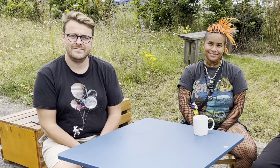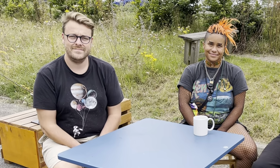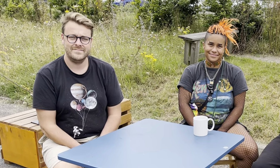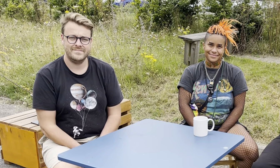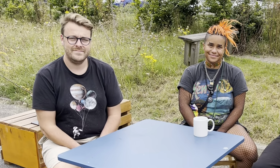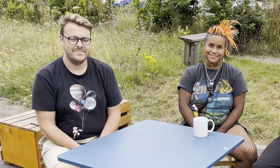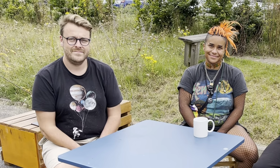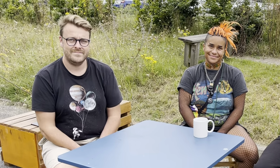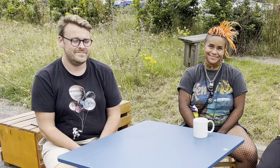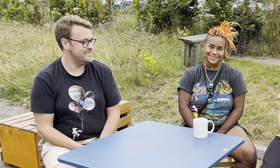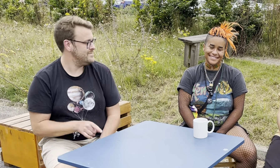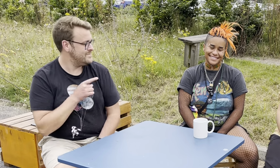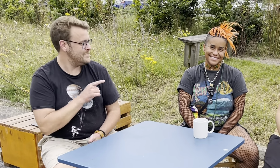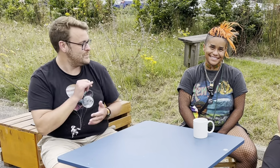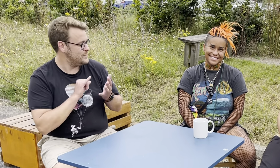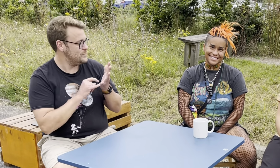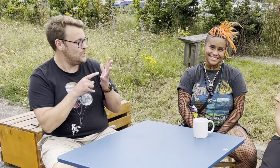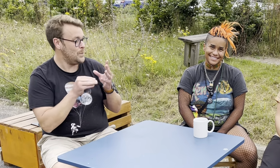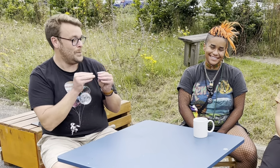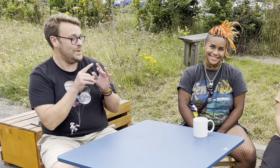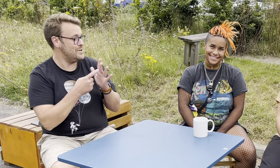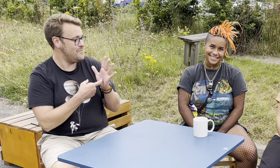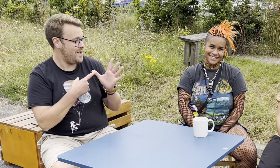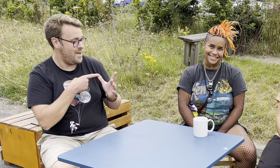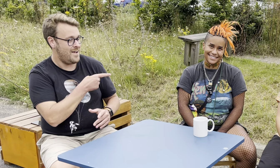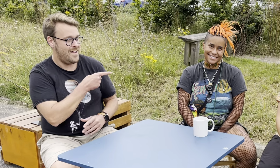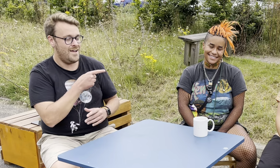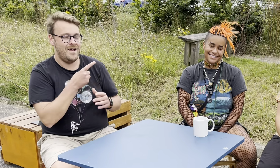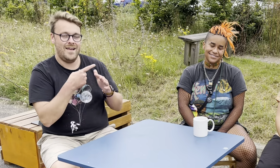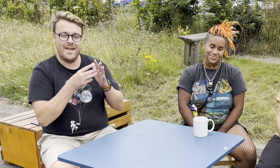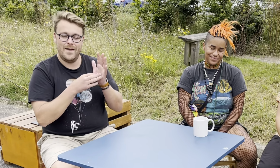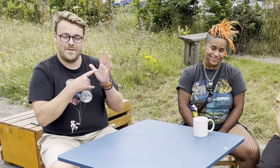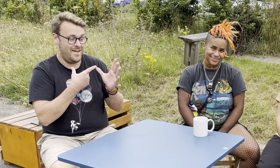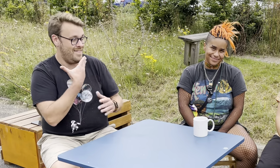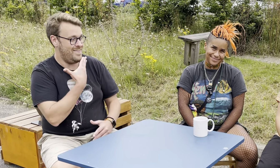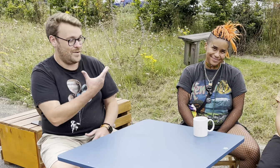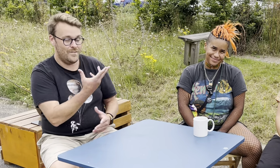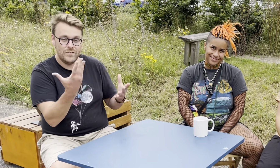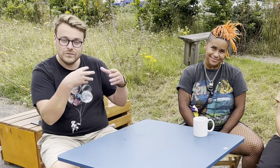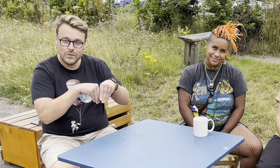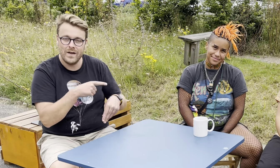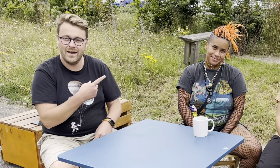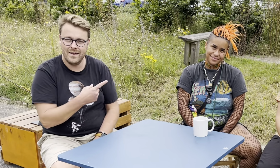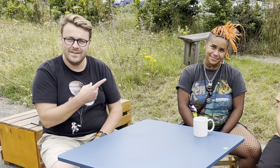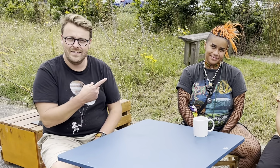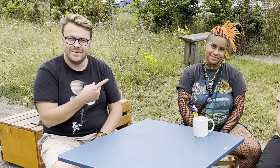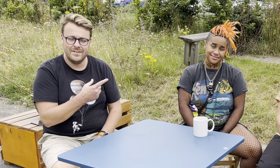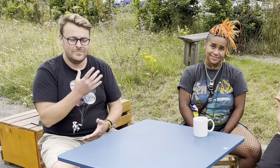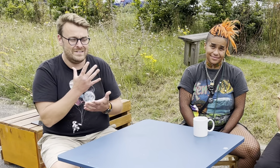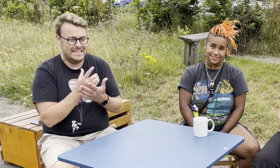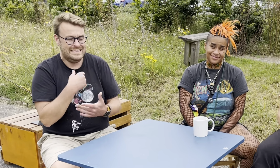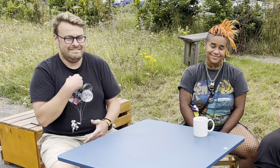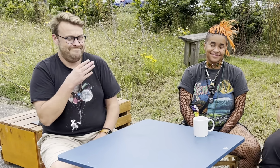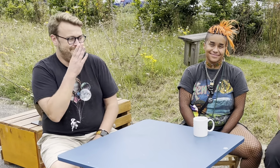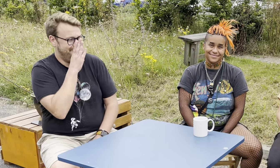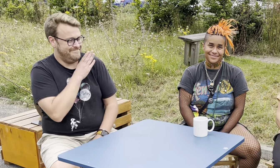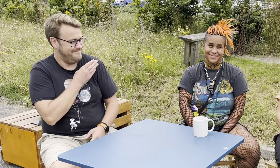Subira. Really fantastic to have you both here. Thank you for joining us. I say this with great sadness, we're at the end of our